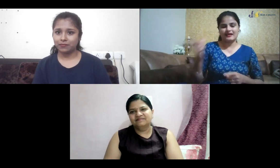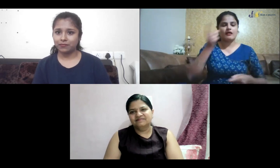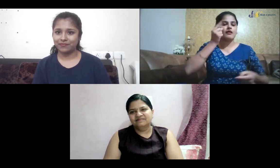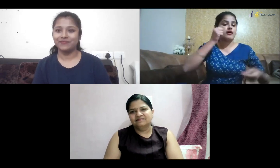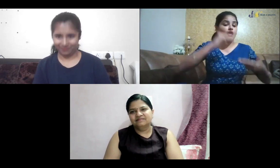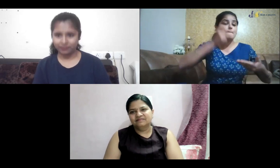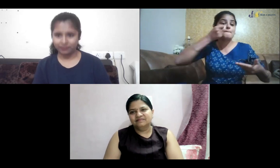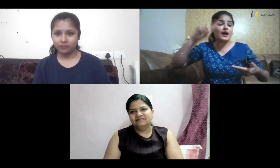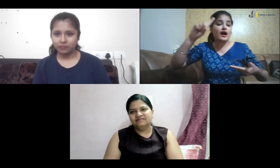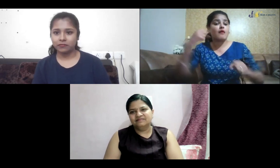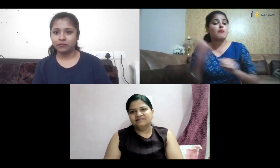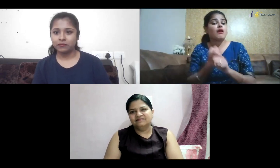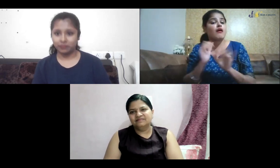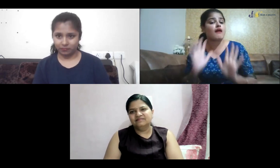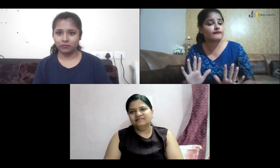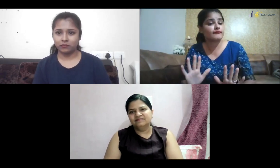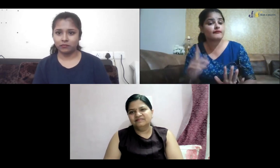no, my